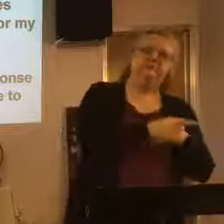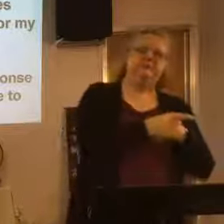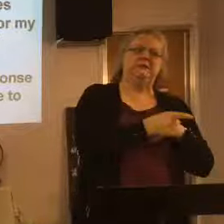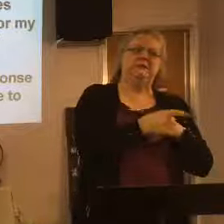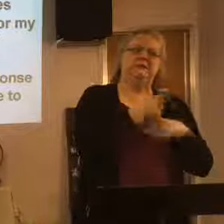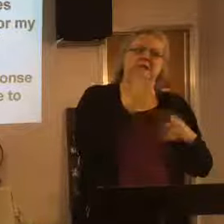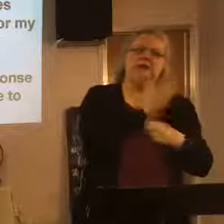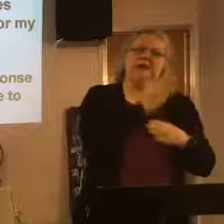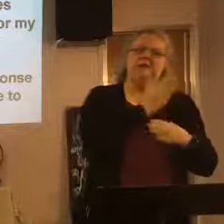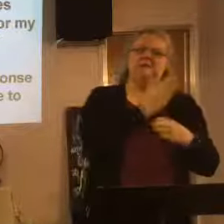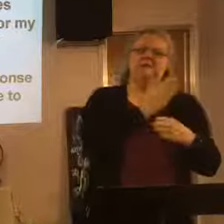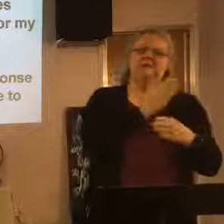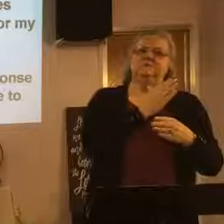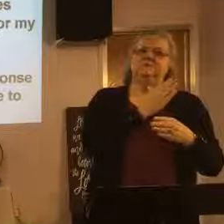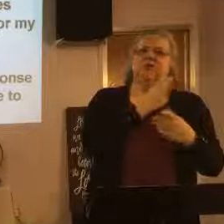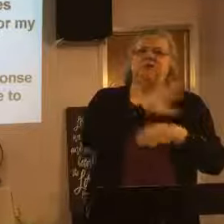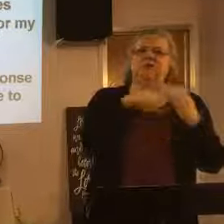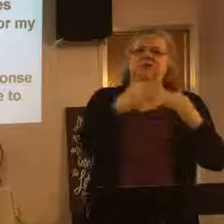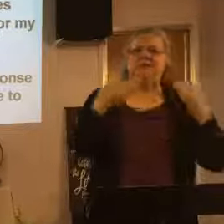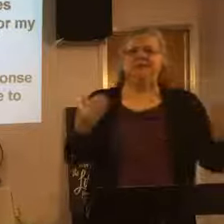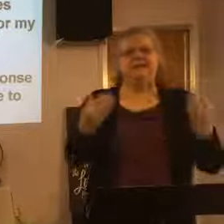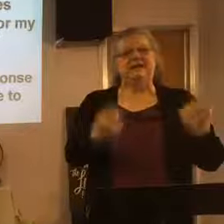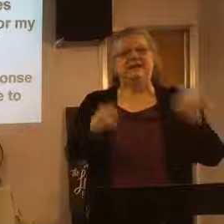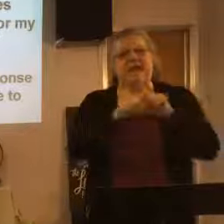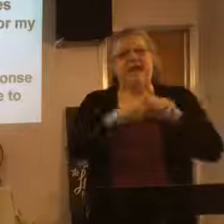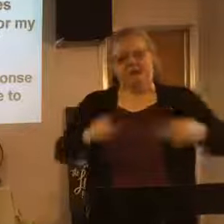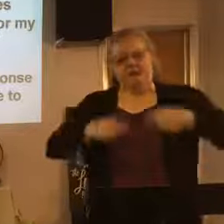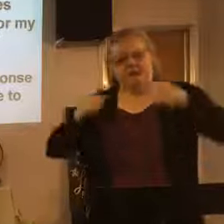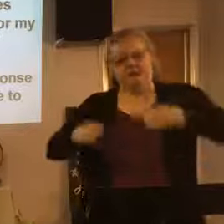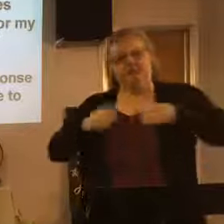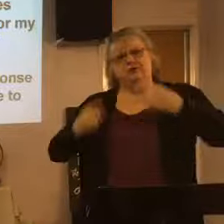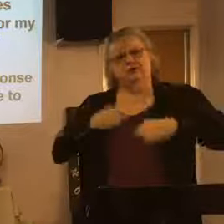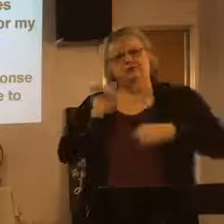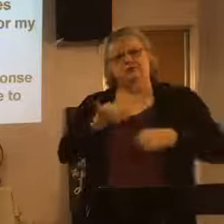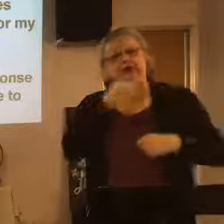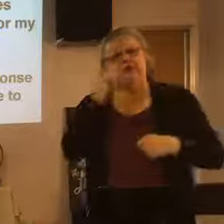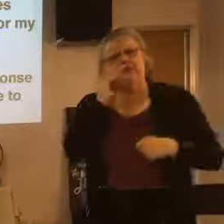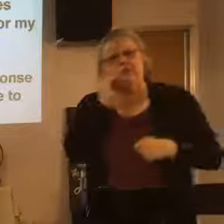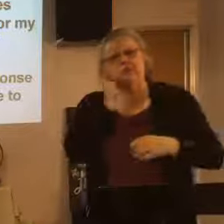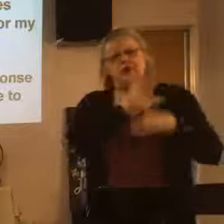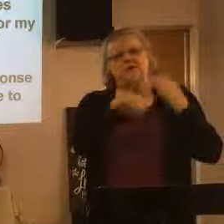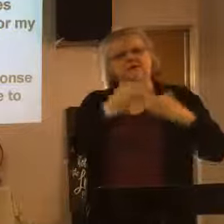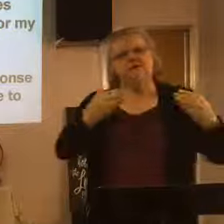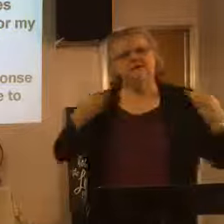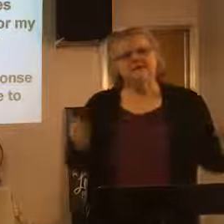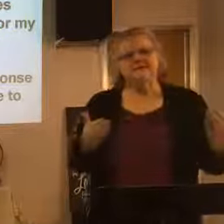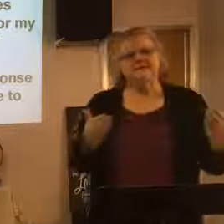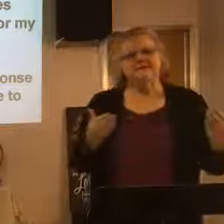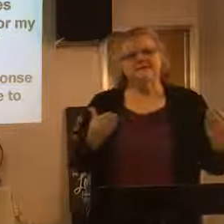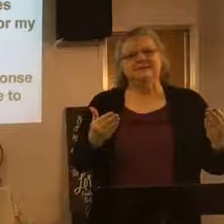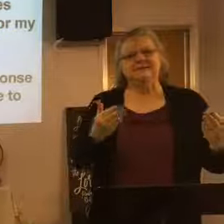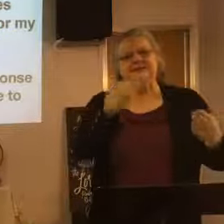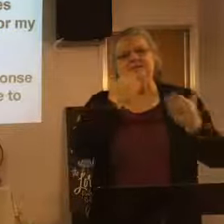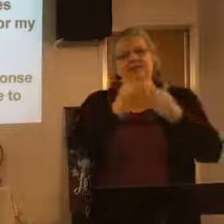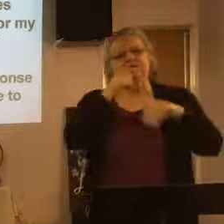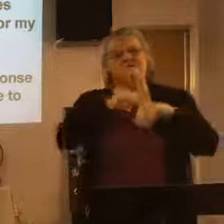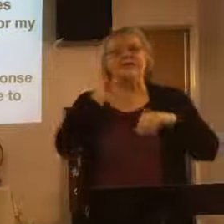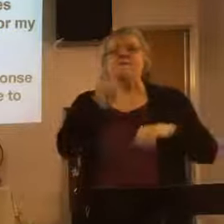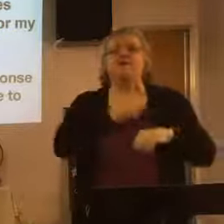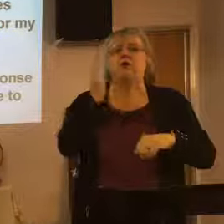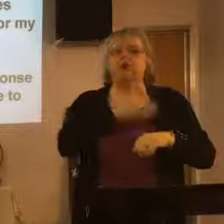all the things that are going on, the struggle we have of staying at home and all these things, it's a good time for us